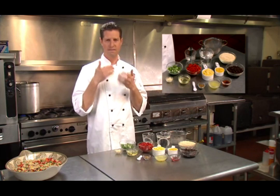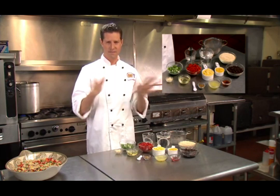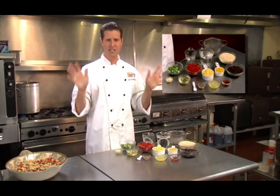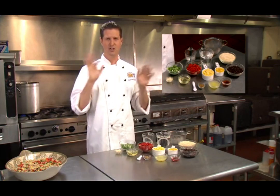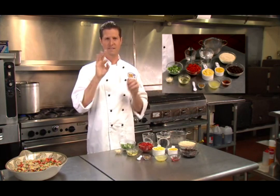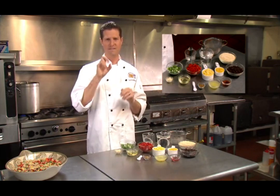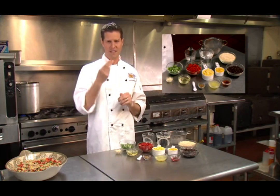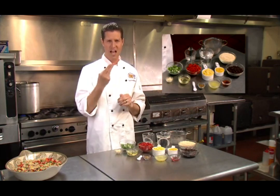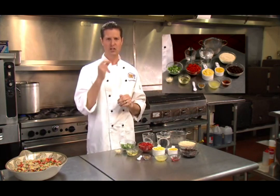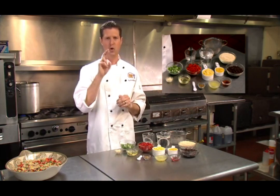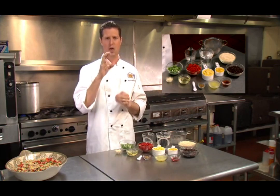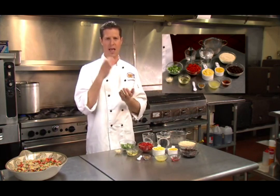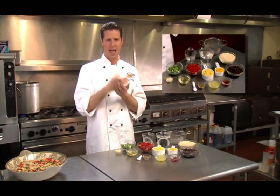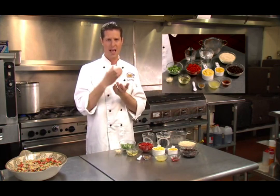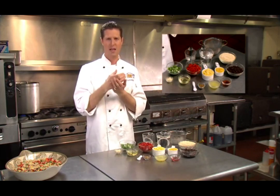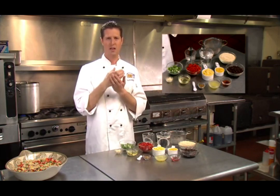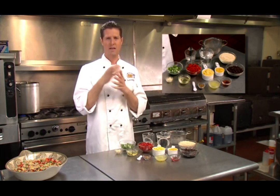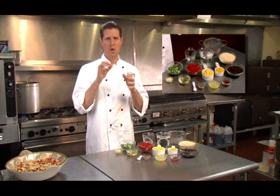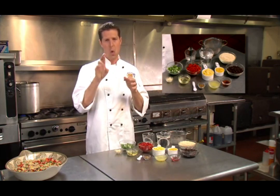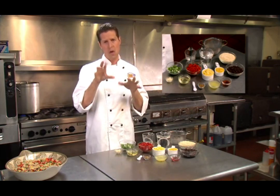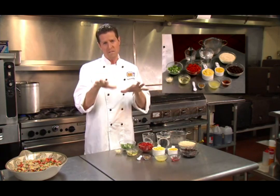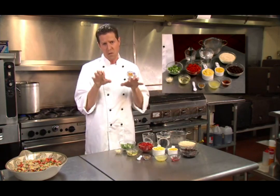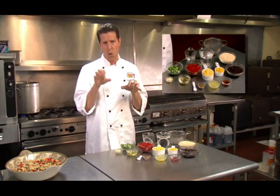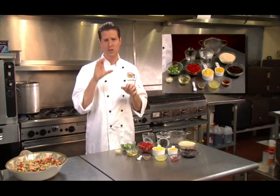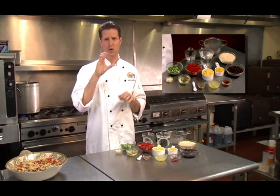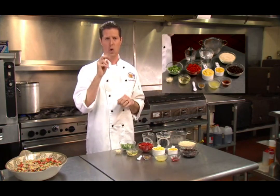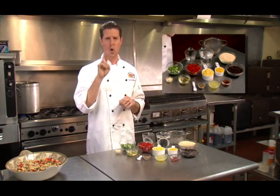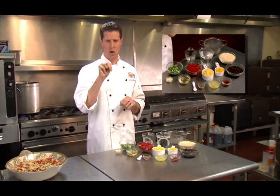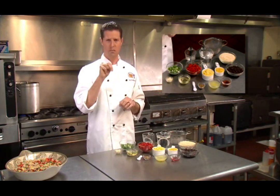either fresh, canned, or frozen.